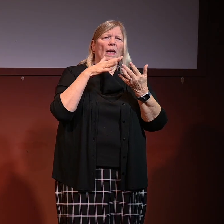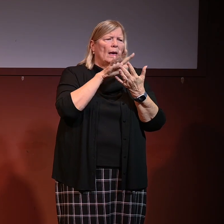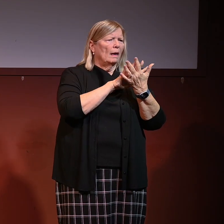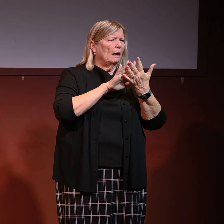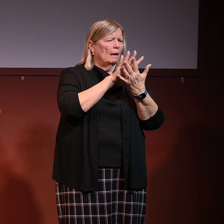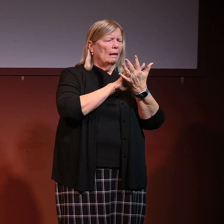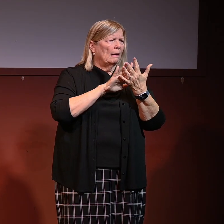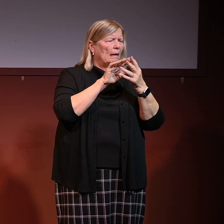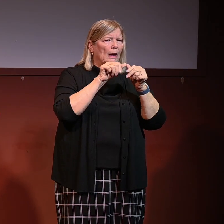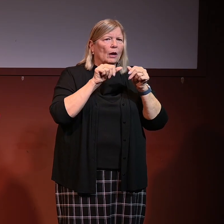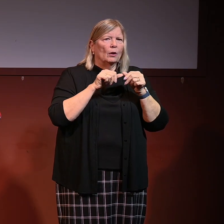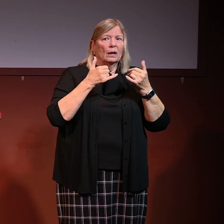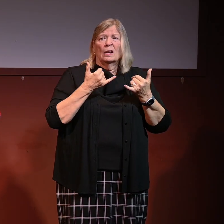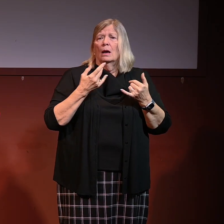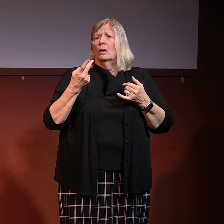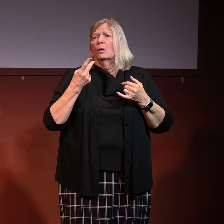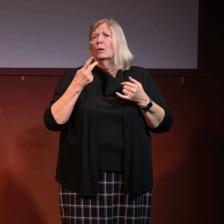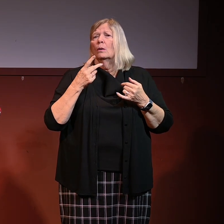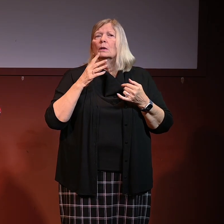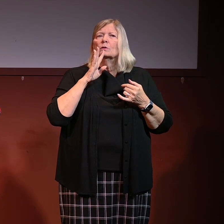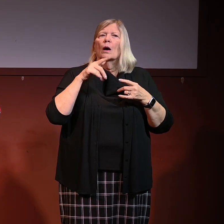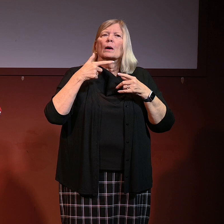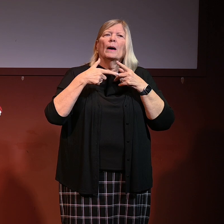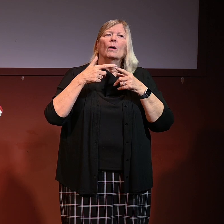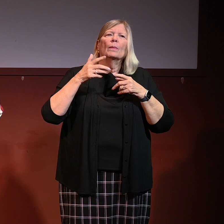Now, we only talk of the past.